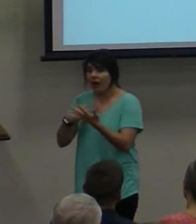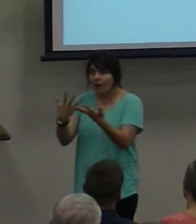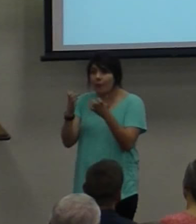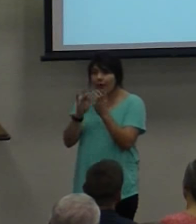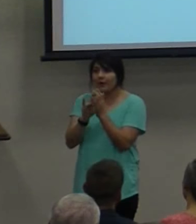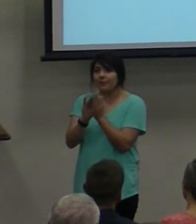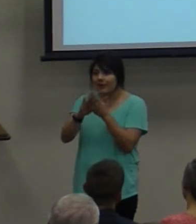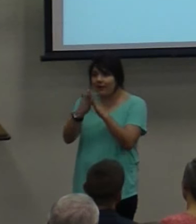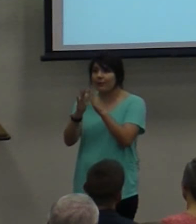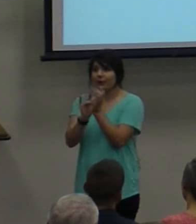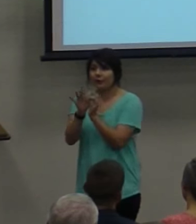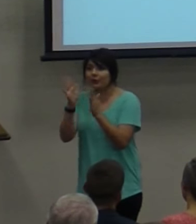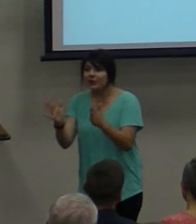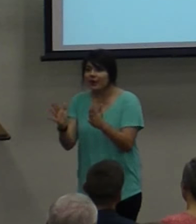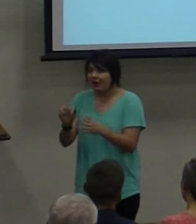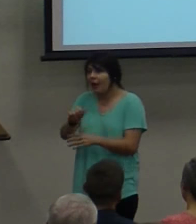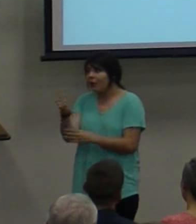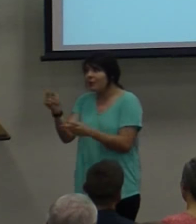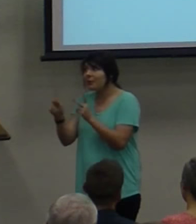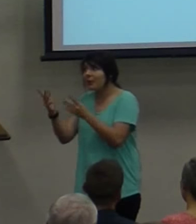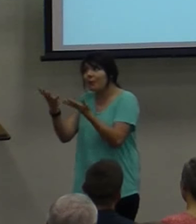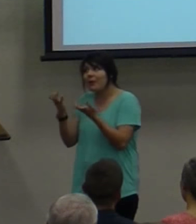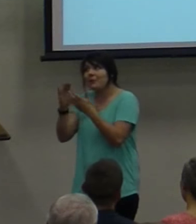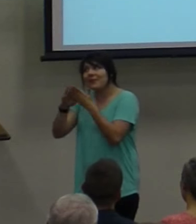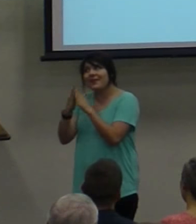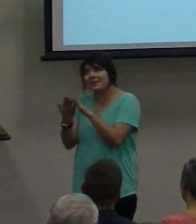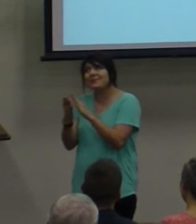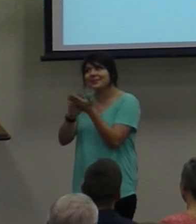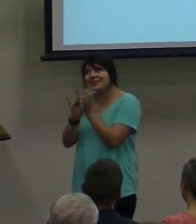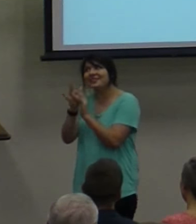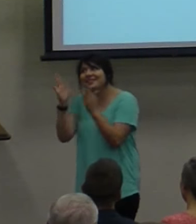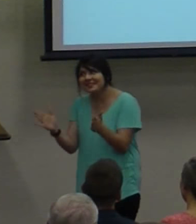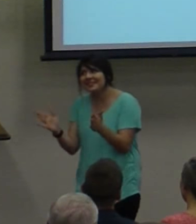are other people here who want to become a Christian.